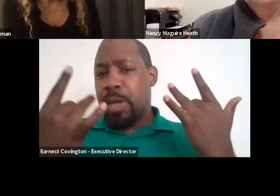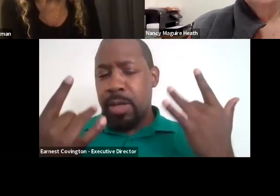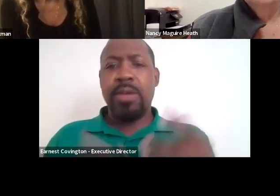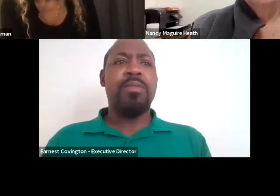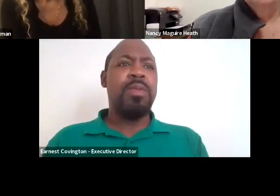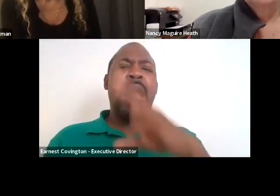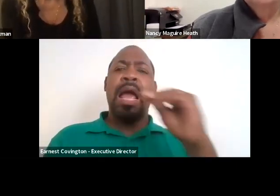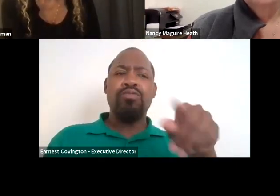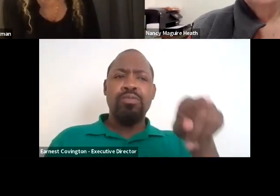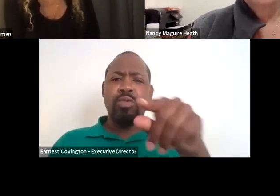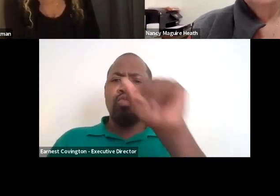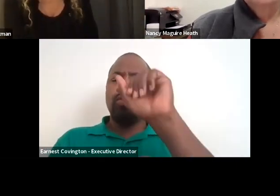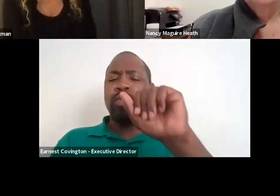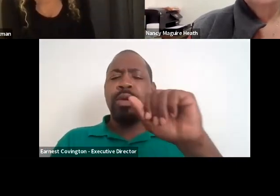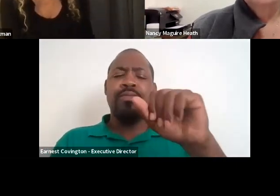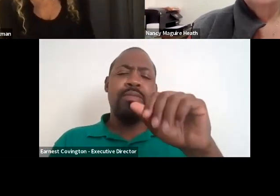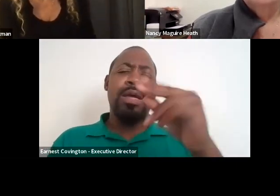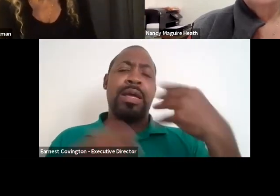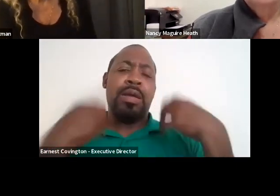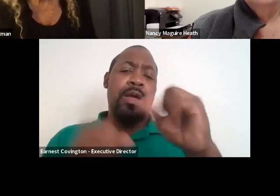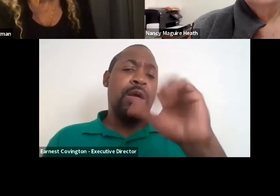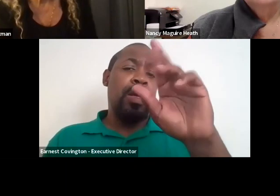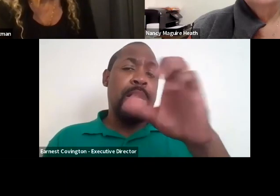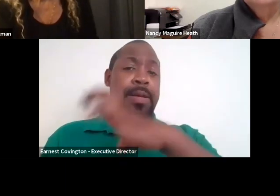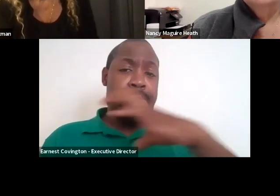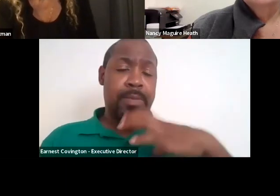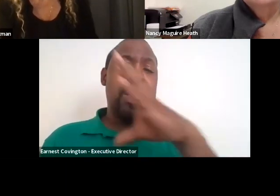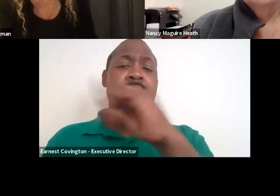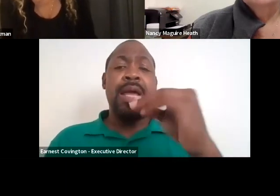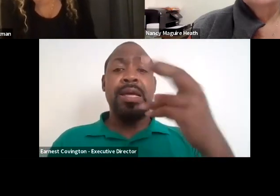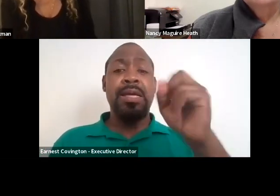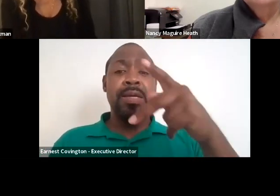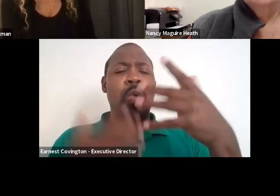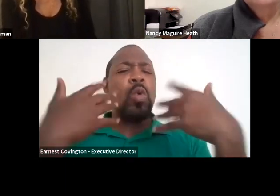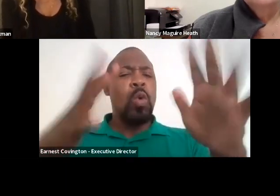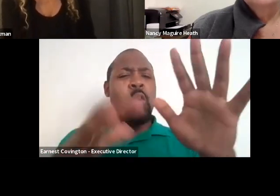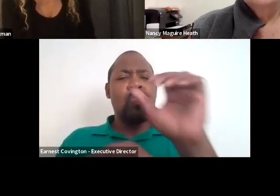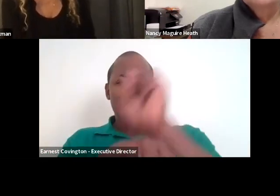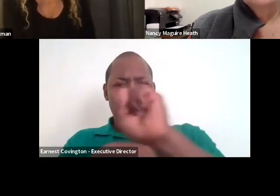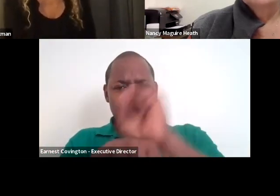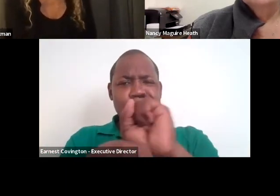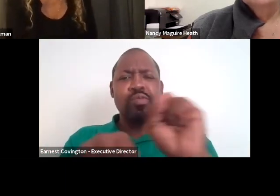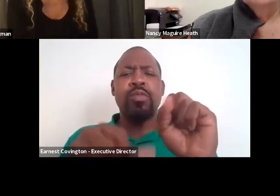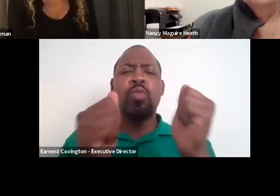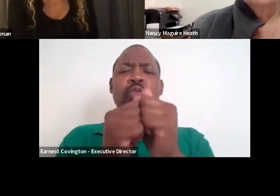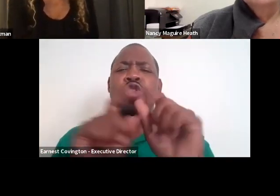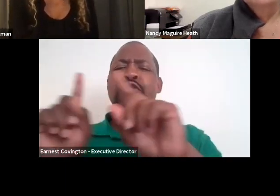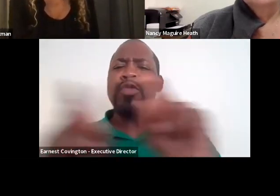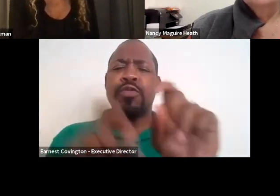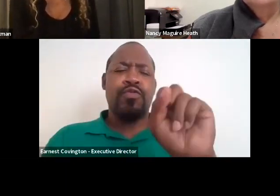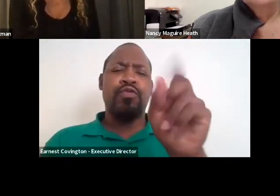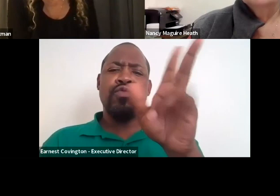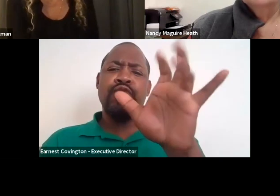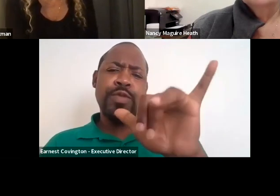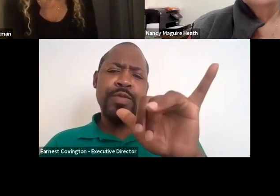nationwide, and it's a thrill to be in the middle of that right now. The Healthcare Committee has been